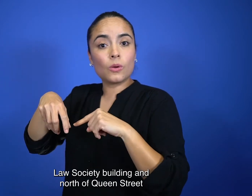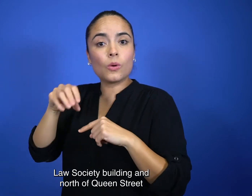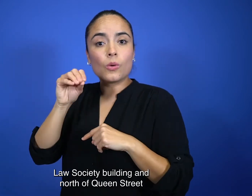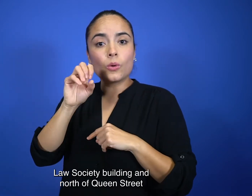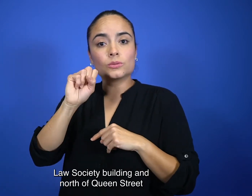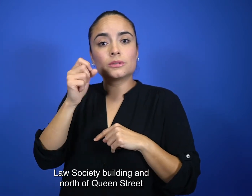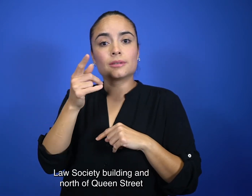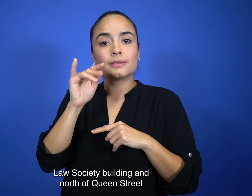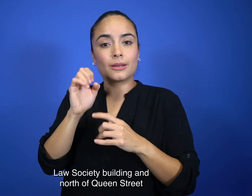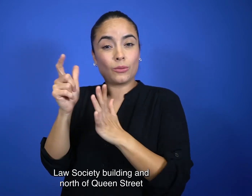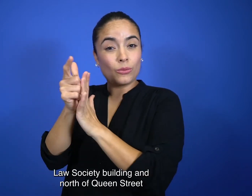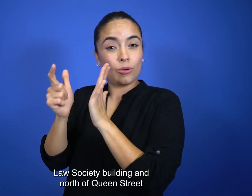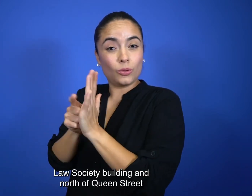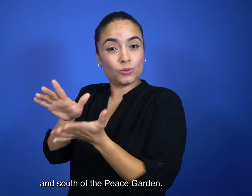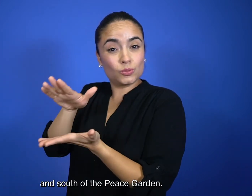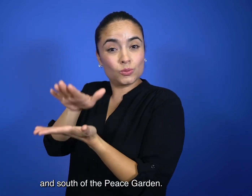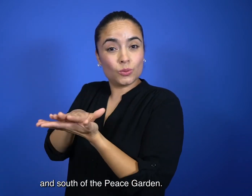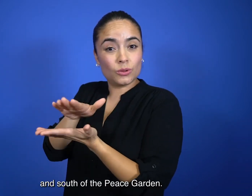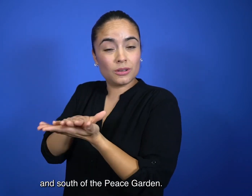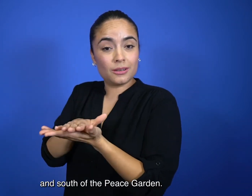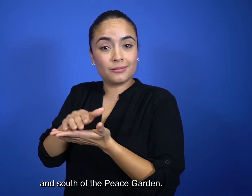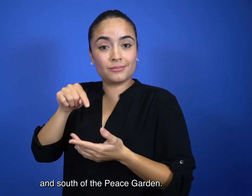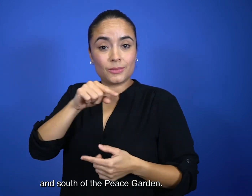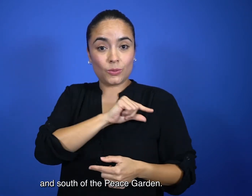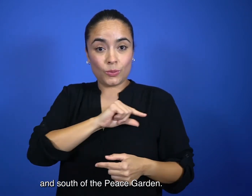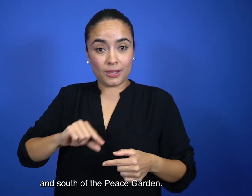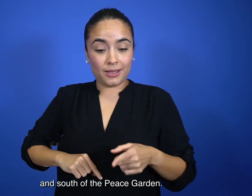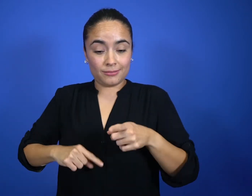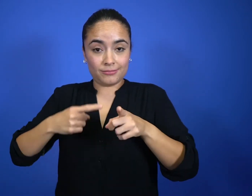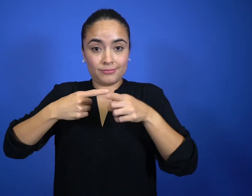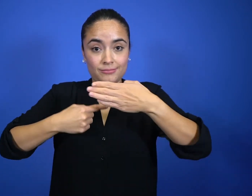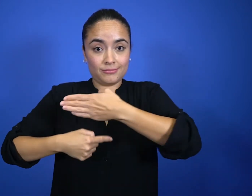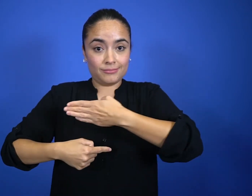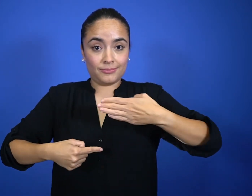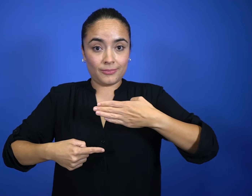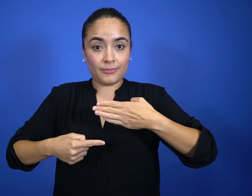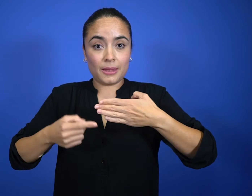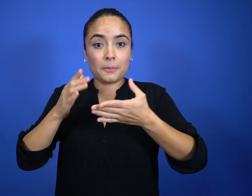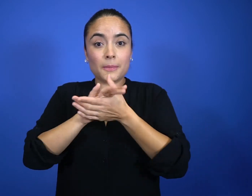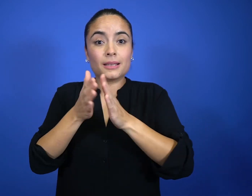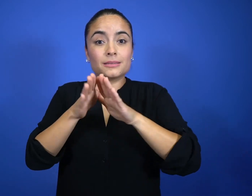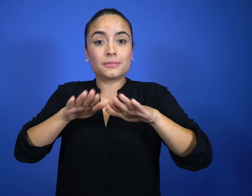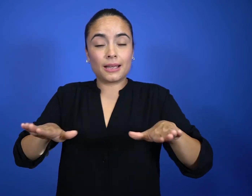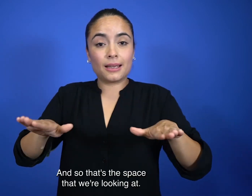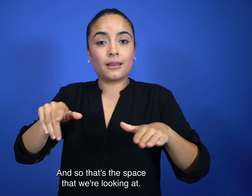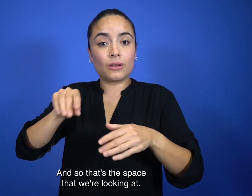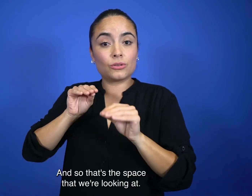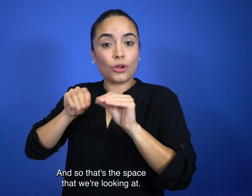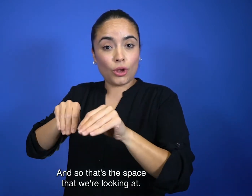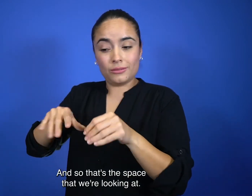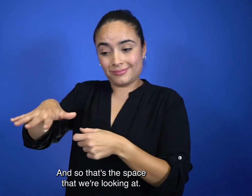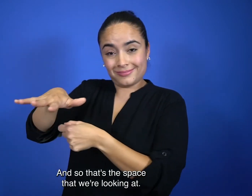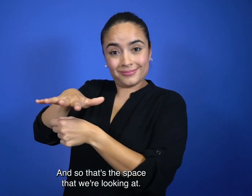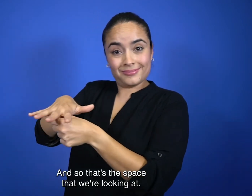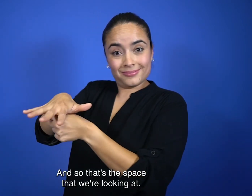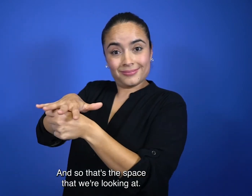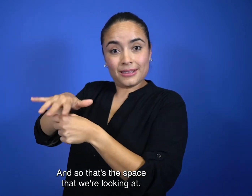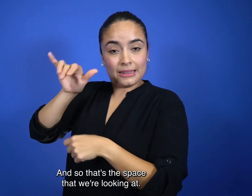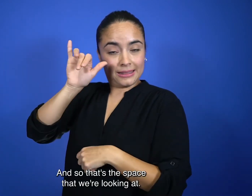north of Queen Street and south of the Peace Garden. And so that's the space that we're looking at.